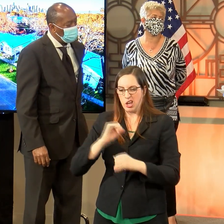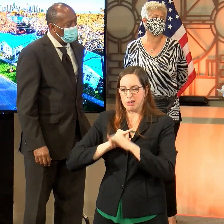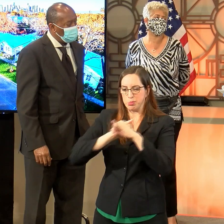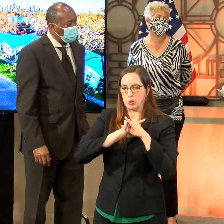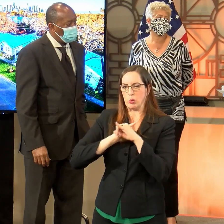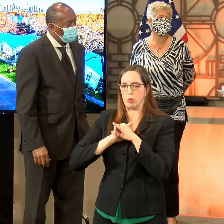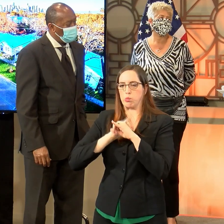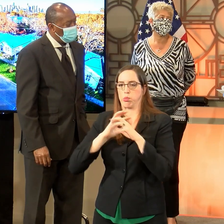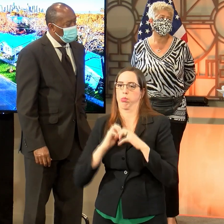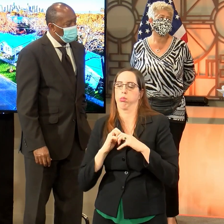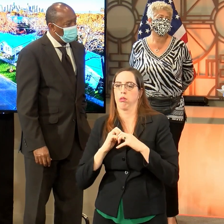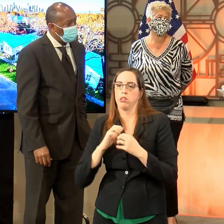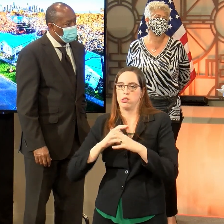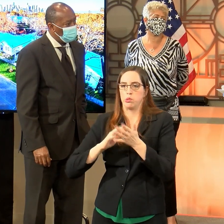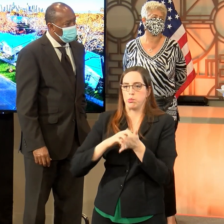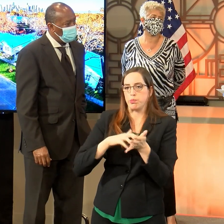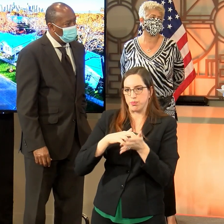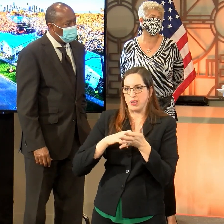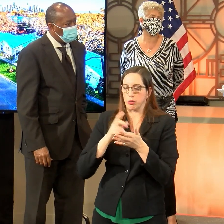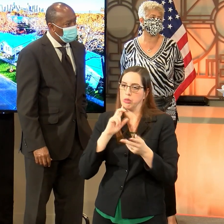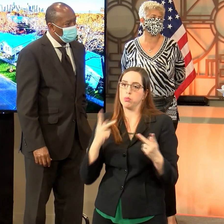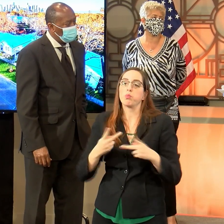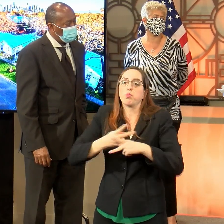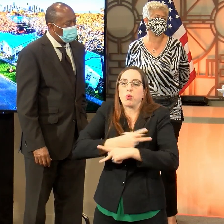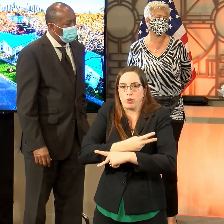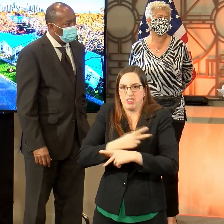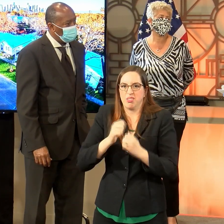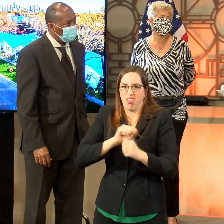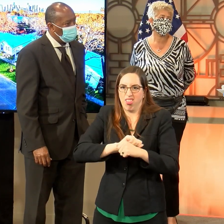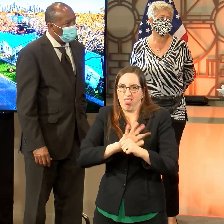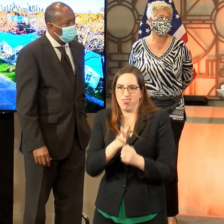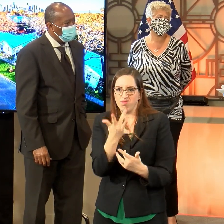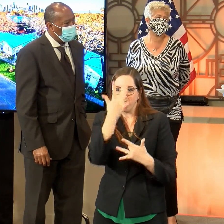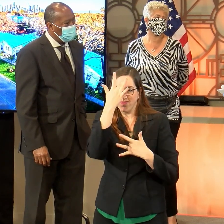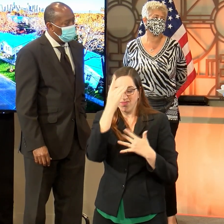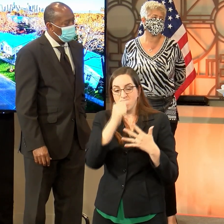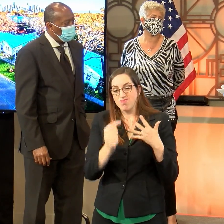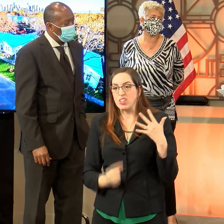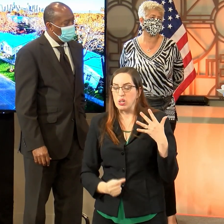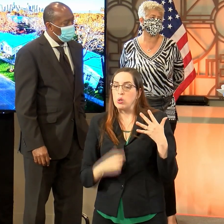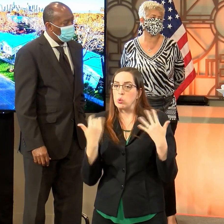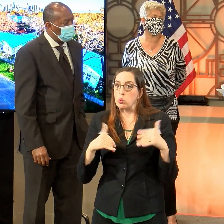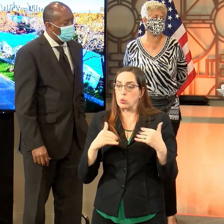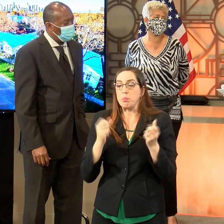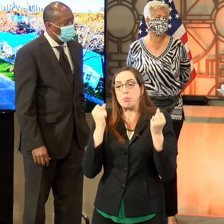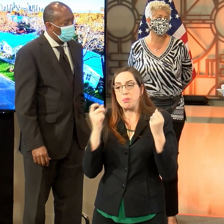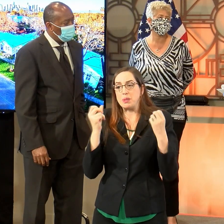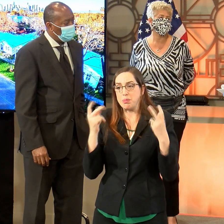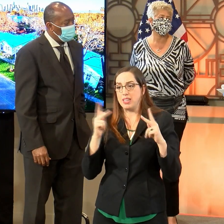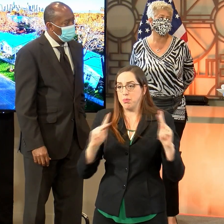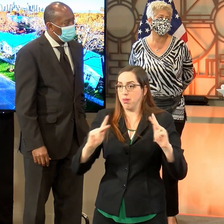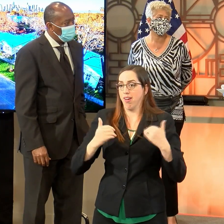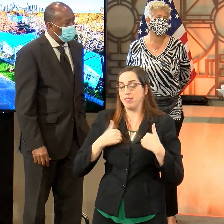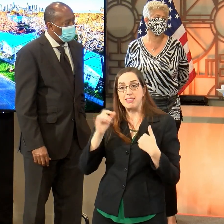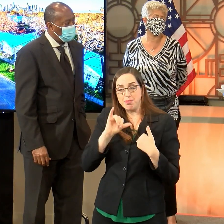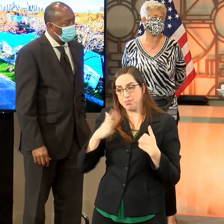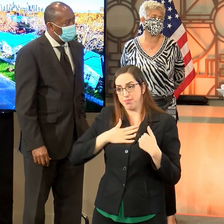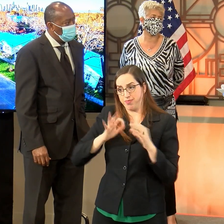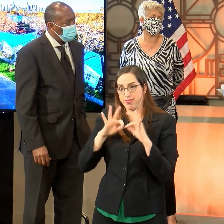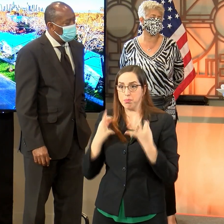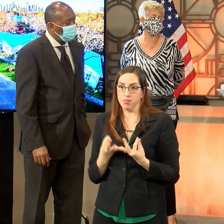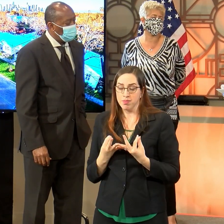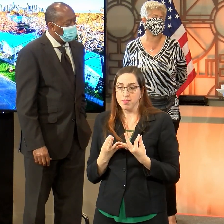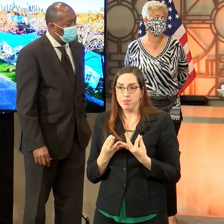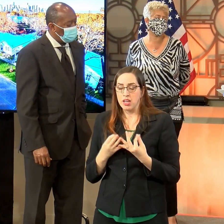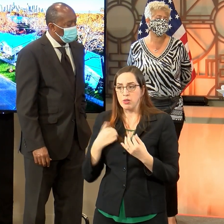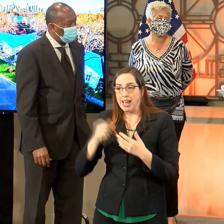and exacerbate the effects of COVID-19. These are the diseases that, unfortunately, are also very prevalent in my own family. And